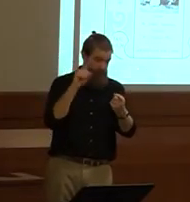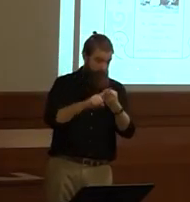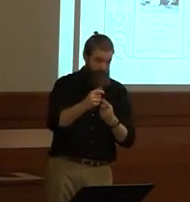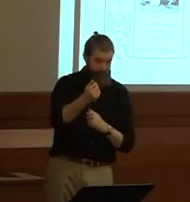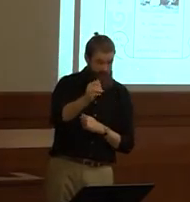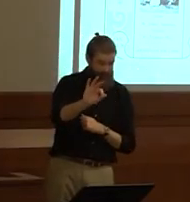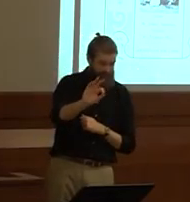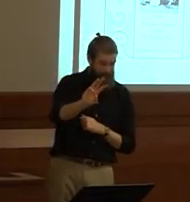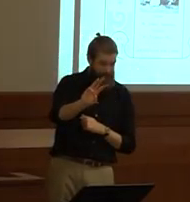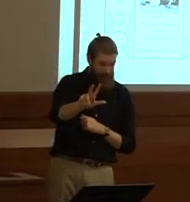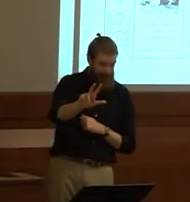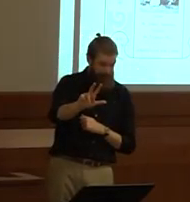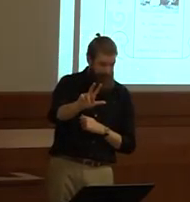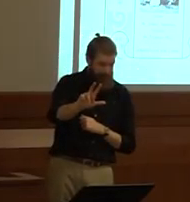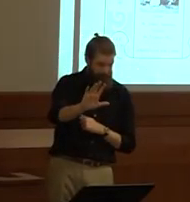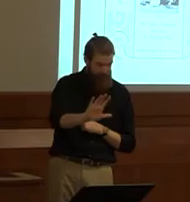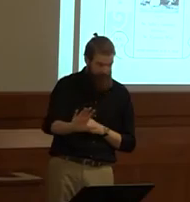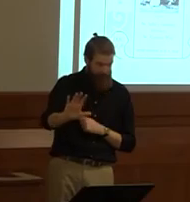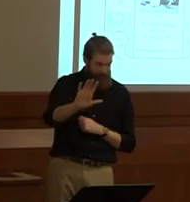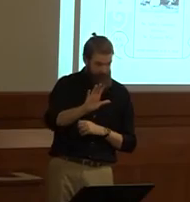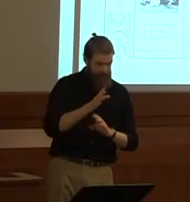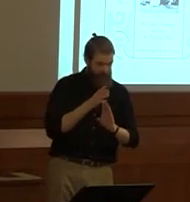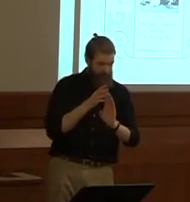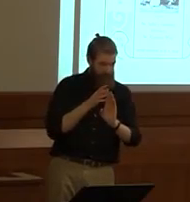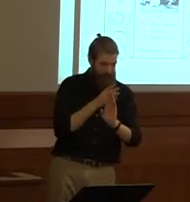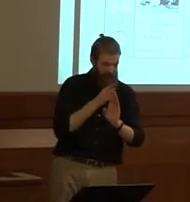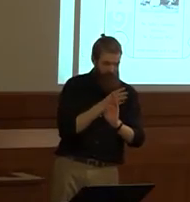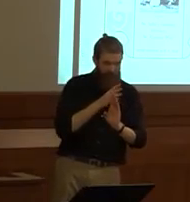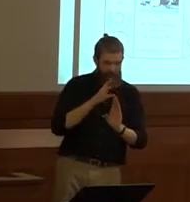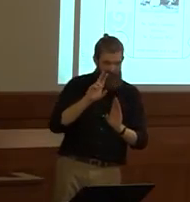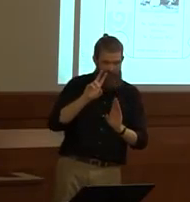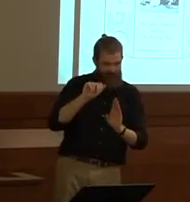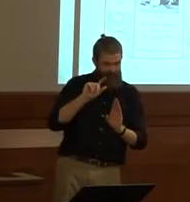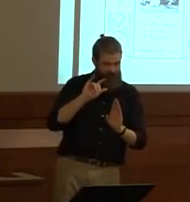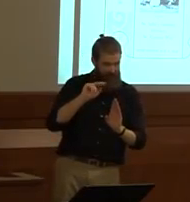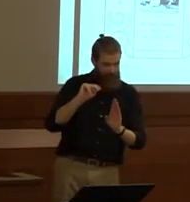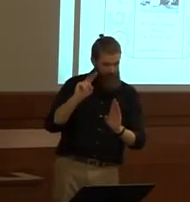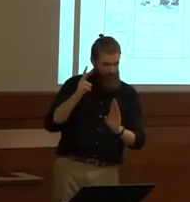think, which was a little bit before Vatican II ended.